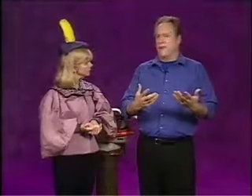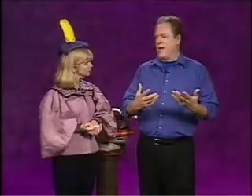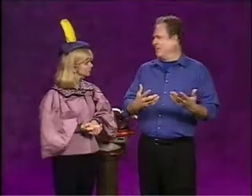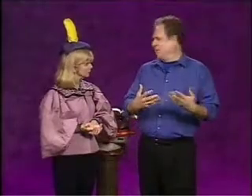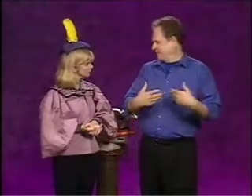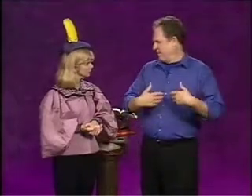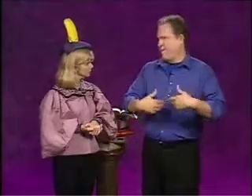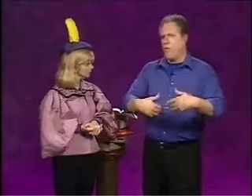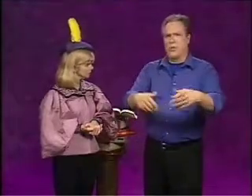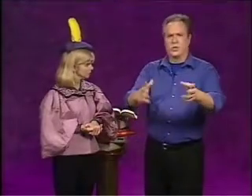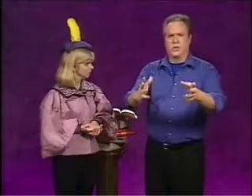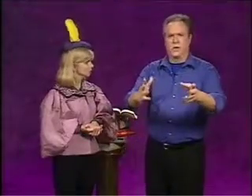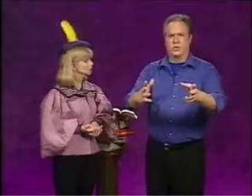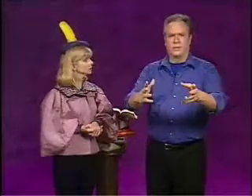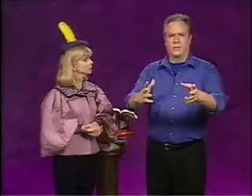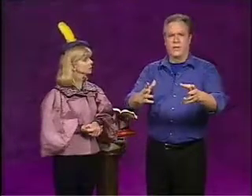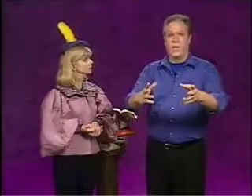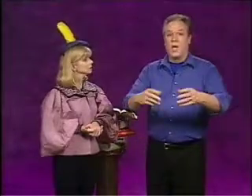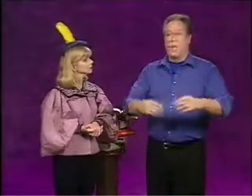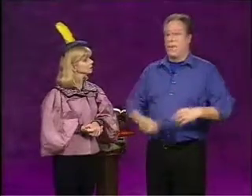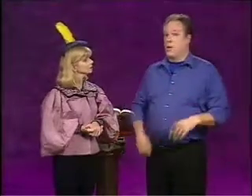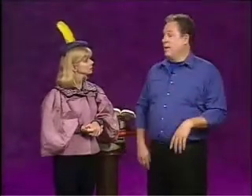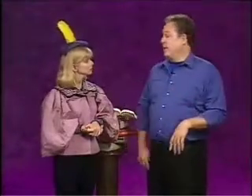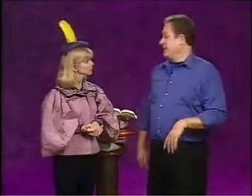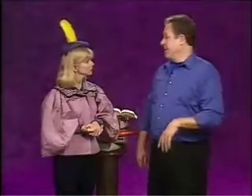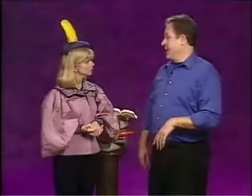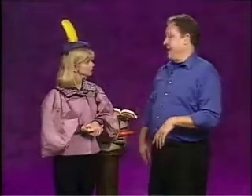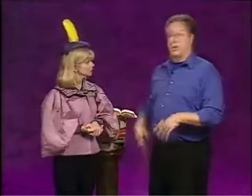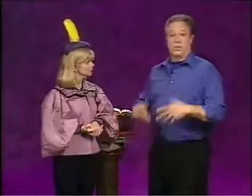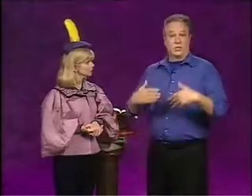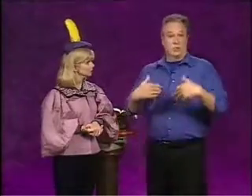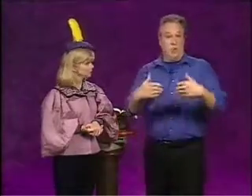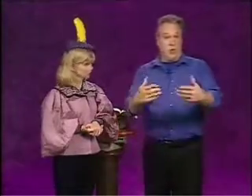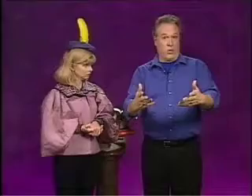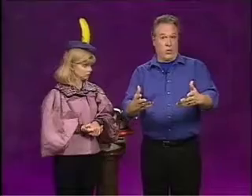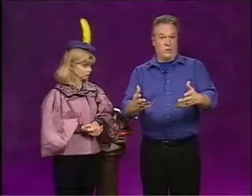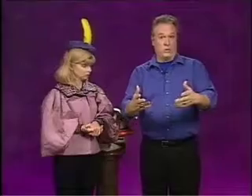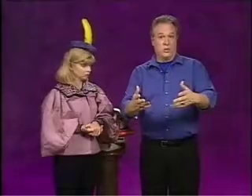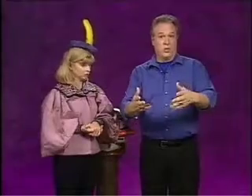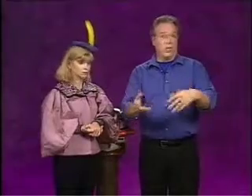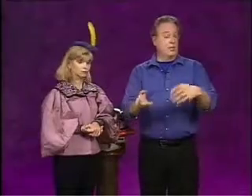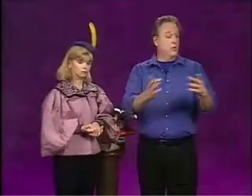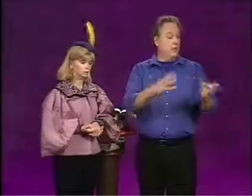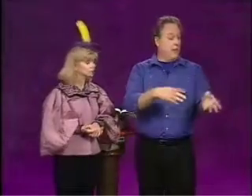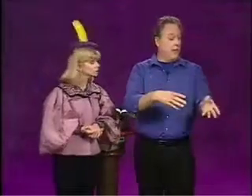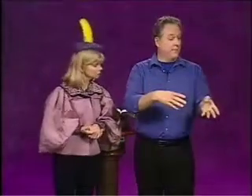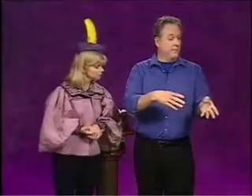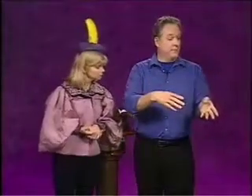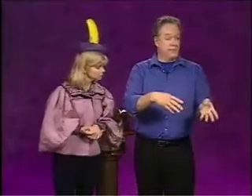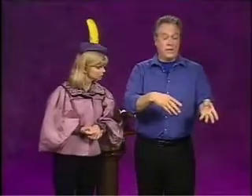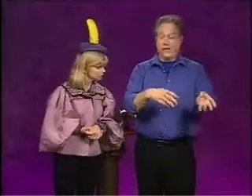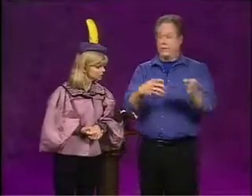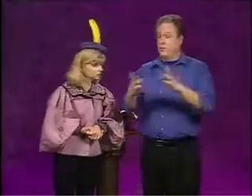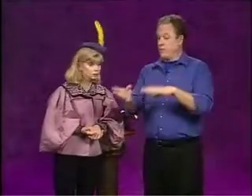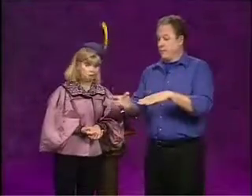for actions in a forward direction. But we can sign actions forward, and to the left, and to the